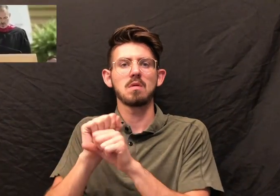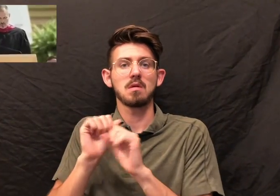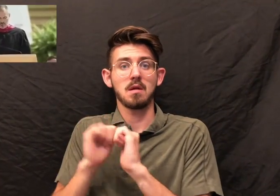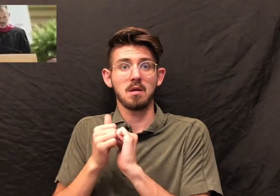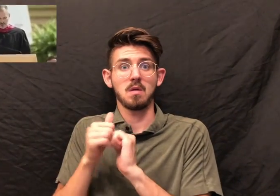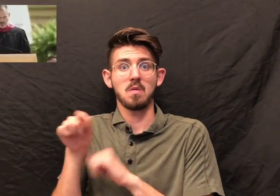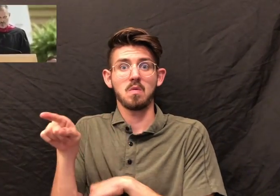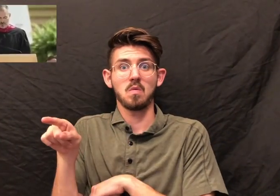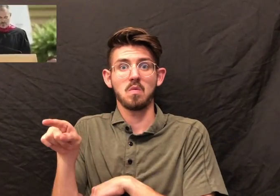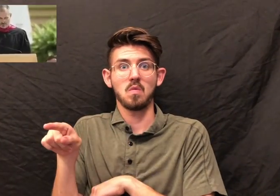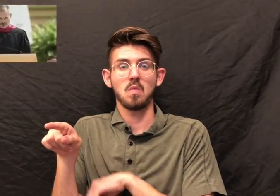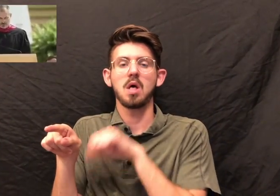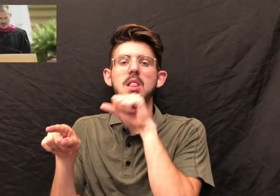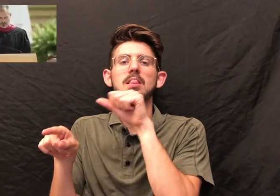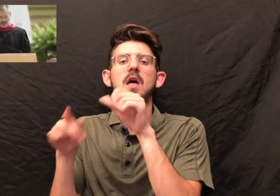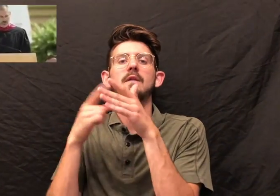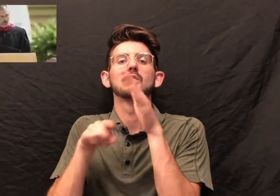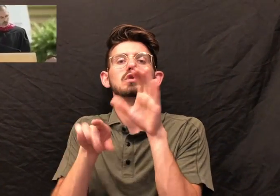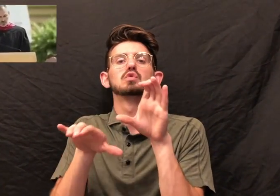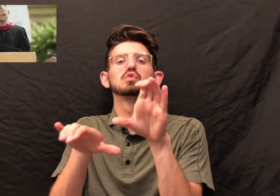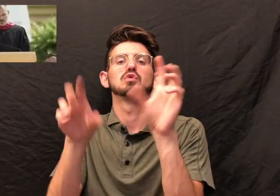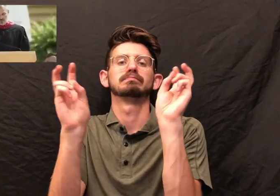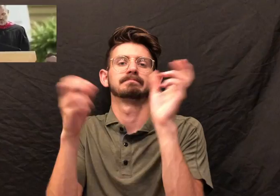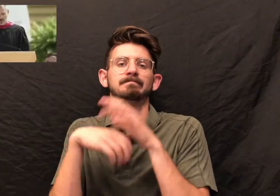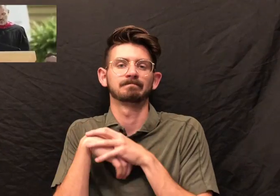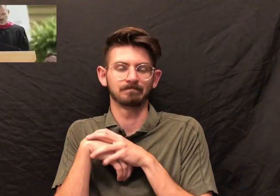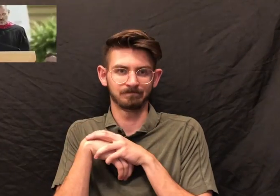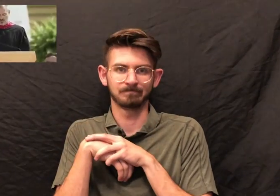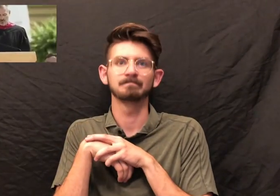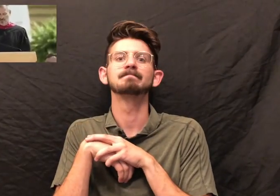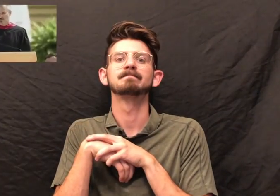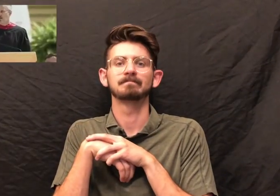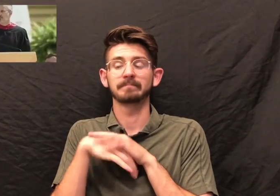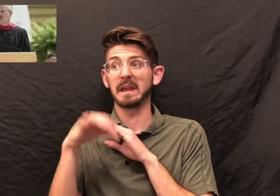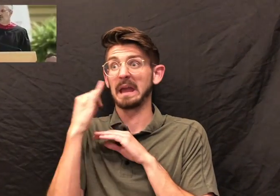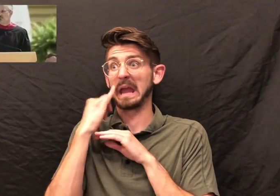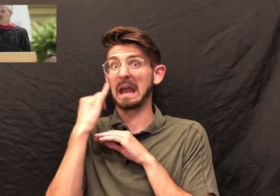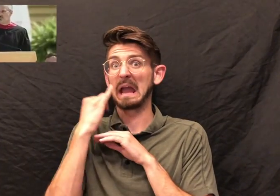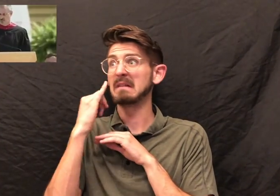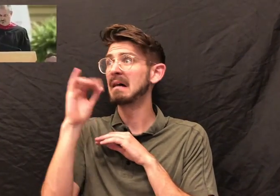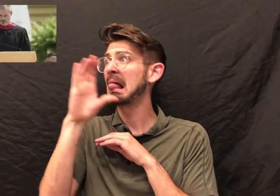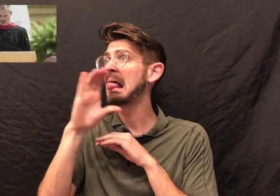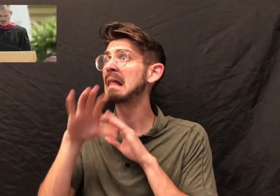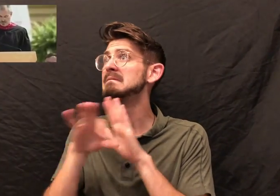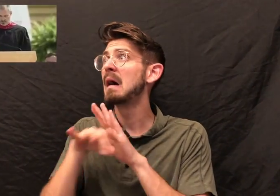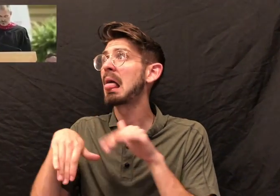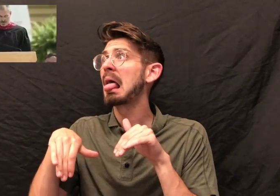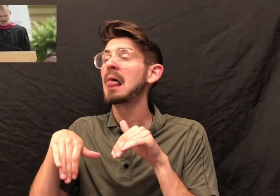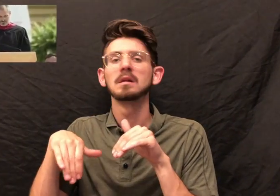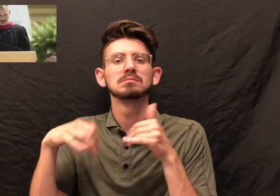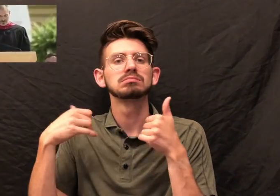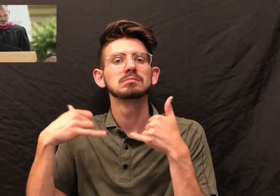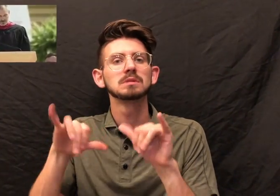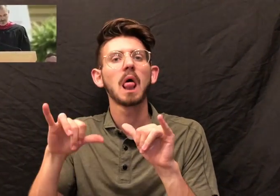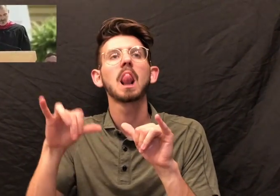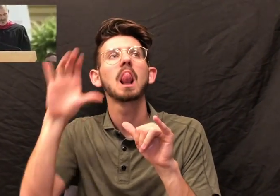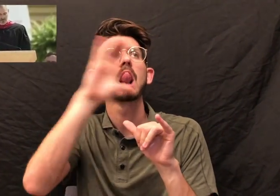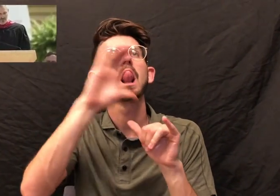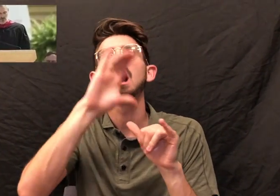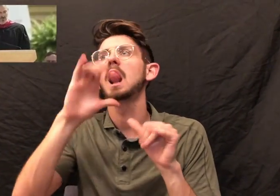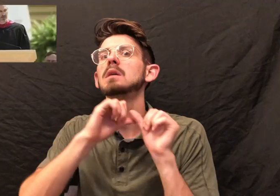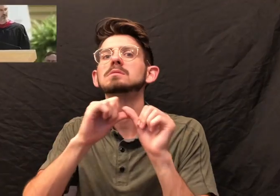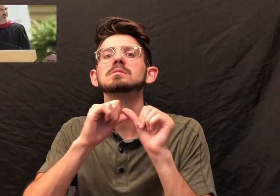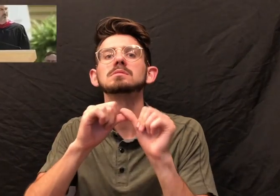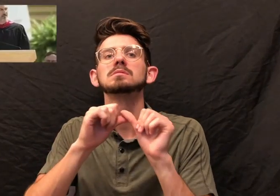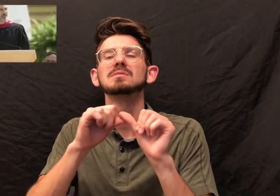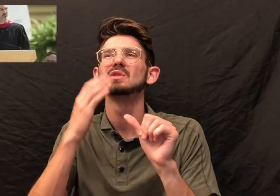work is to love what you do. If you haven't found it yet, keep looking and don't settle. As with all